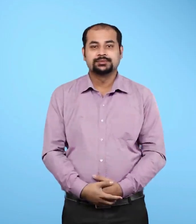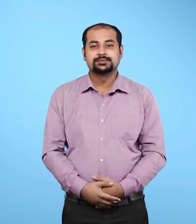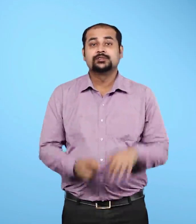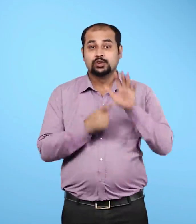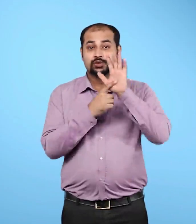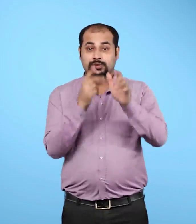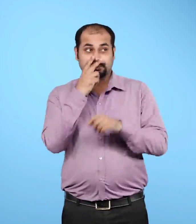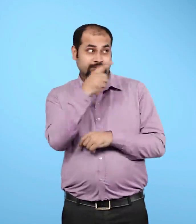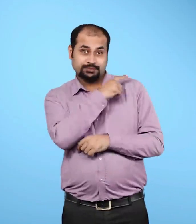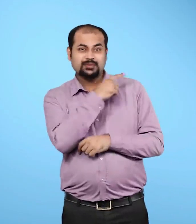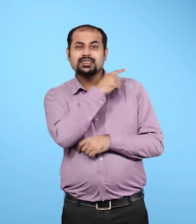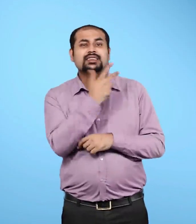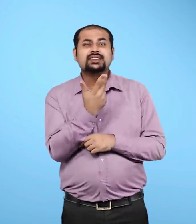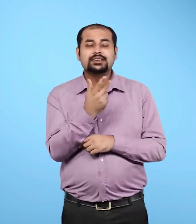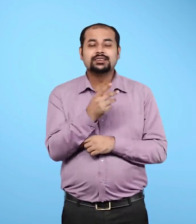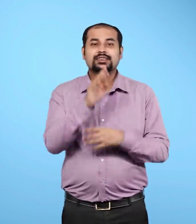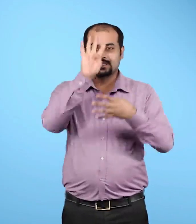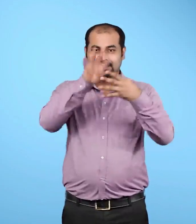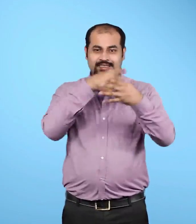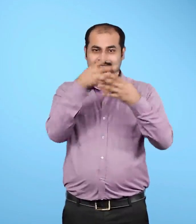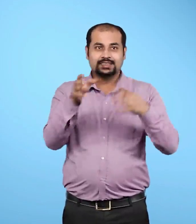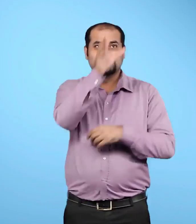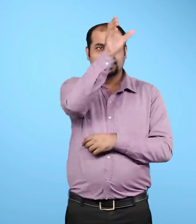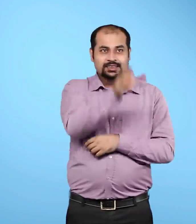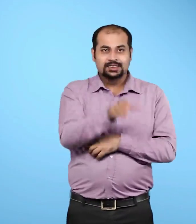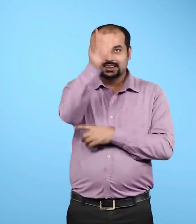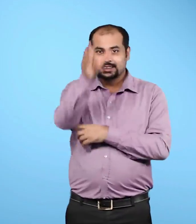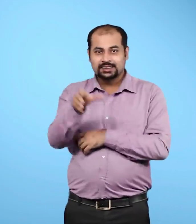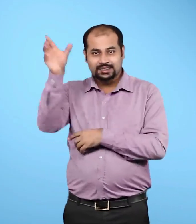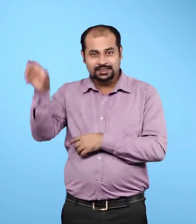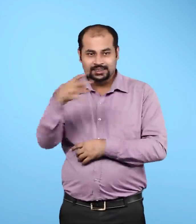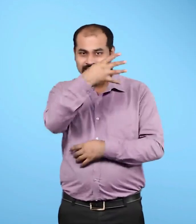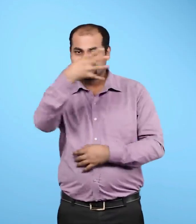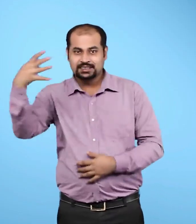There is a table of 5 rows and 4 columns.